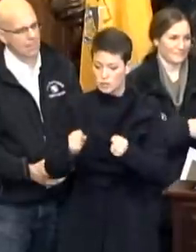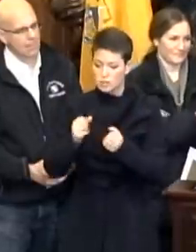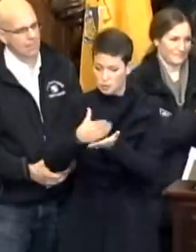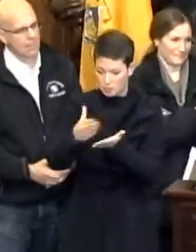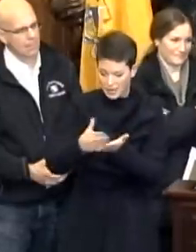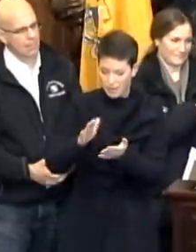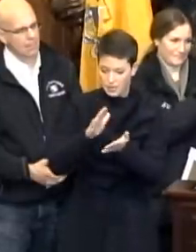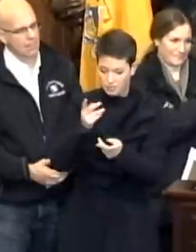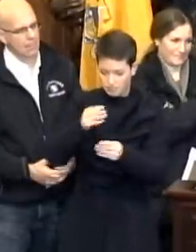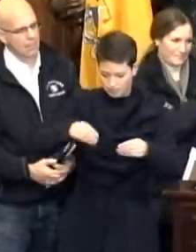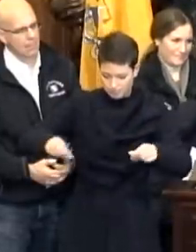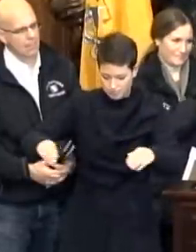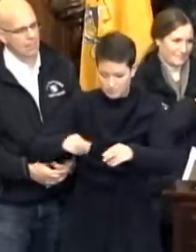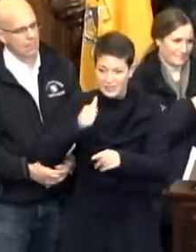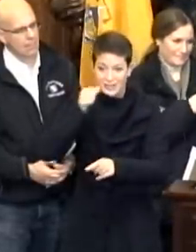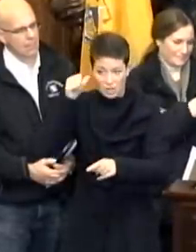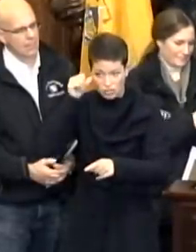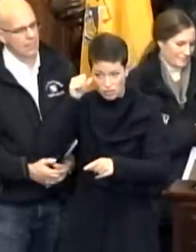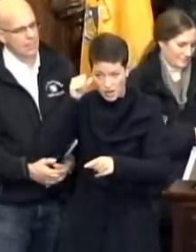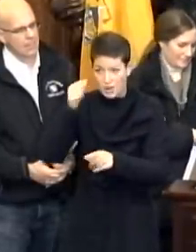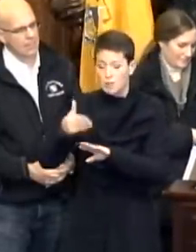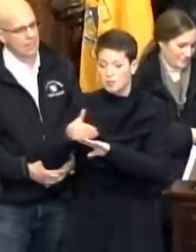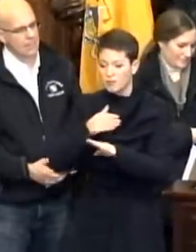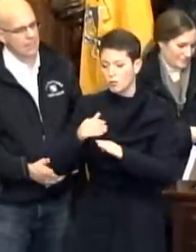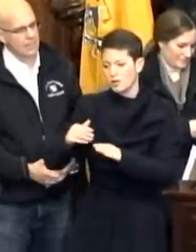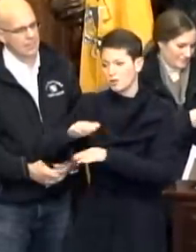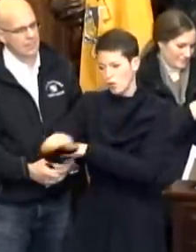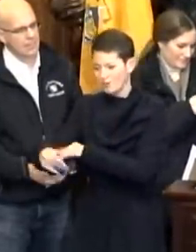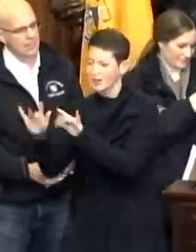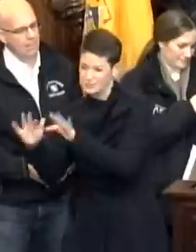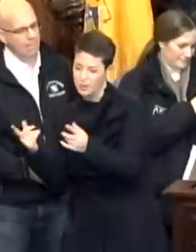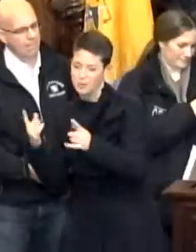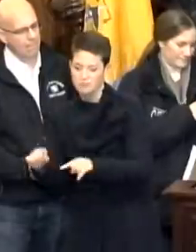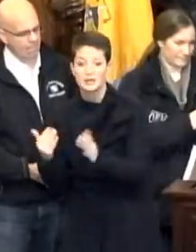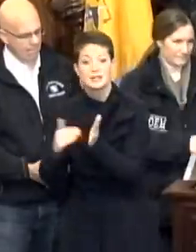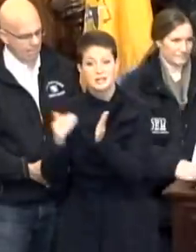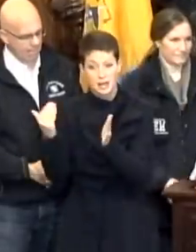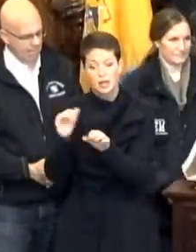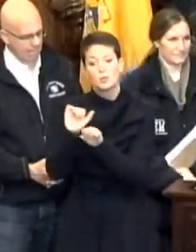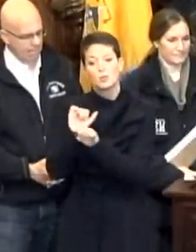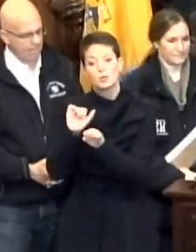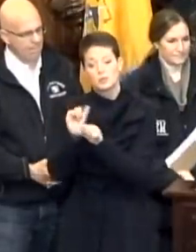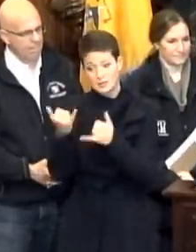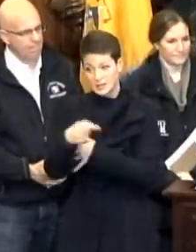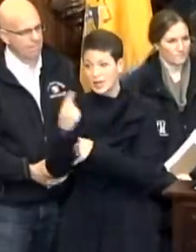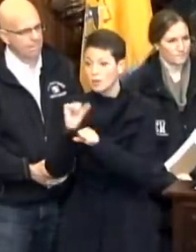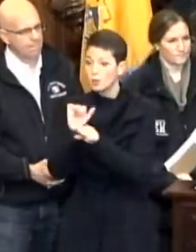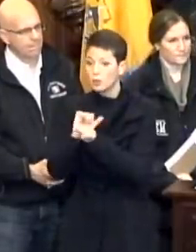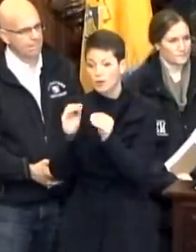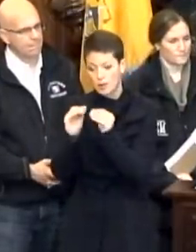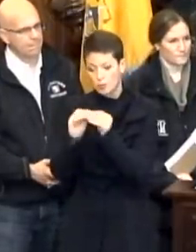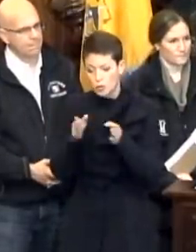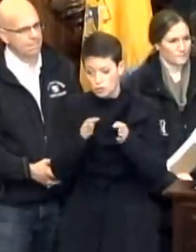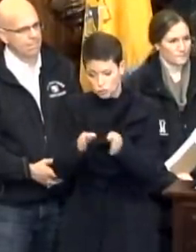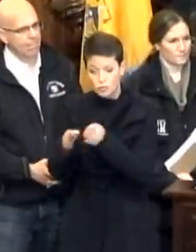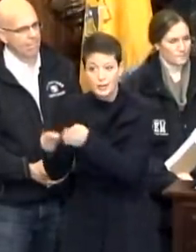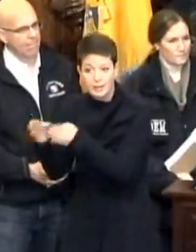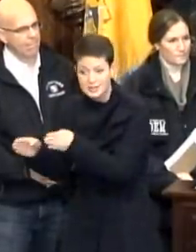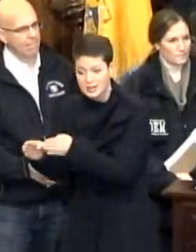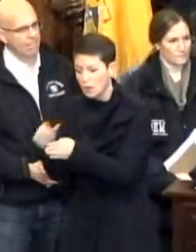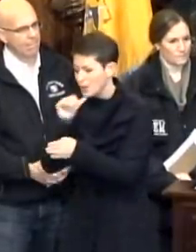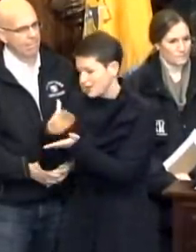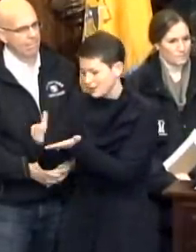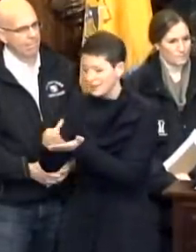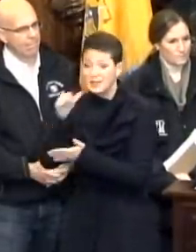yesterday prior to the second round of snow coming in. Today, we will work on the remaining streets on that network that were not